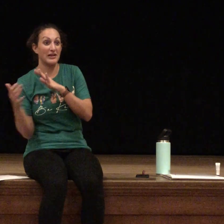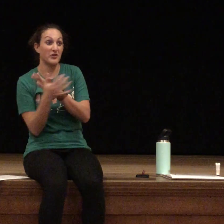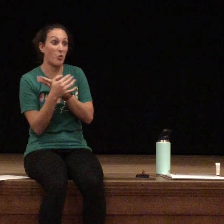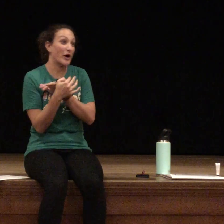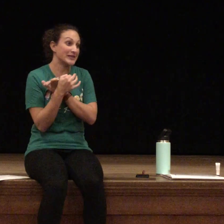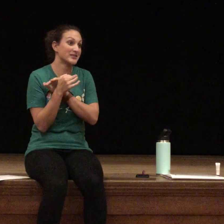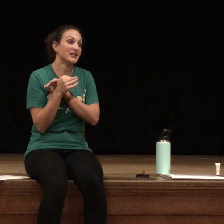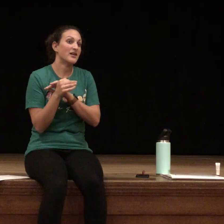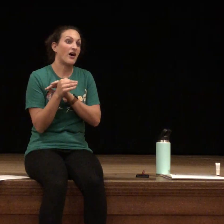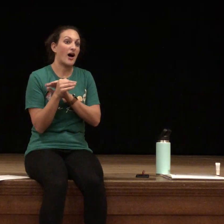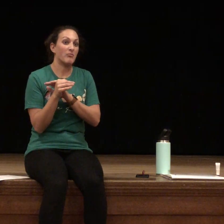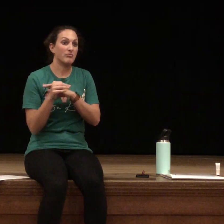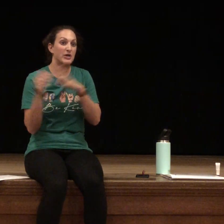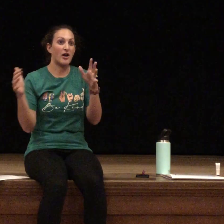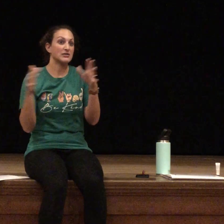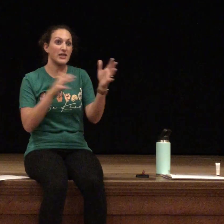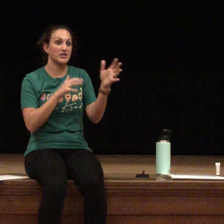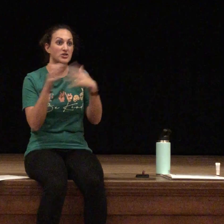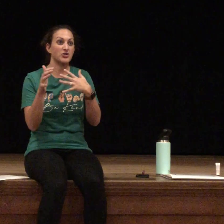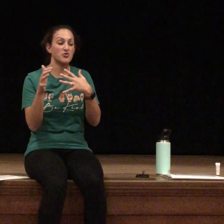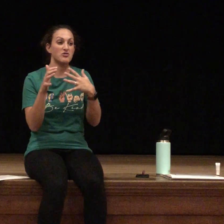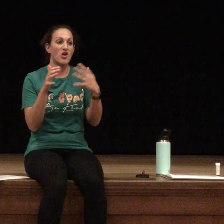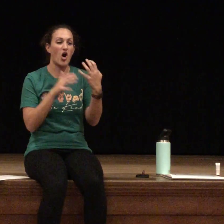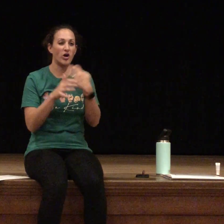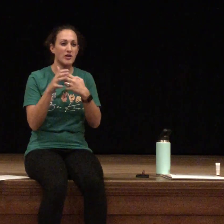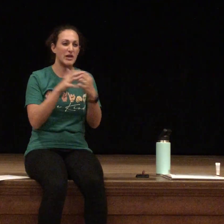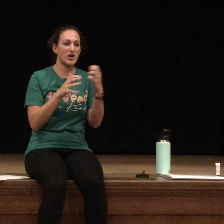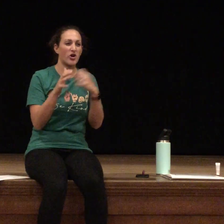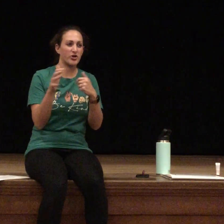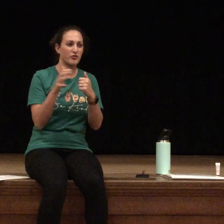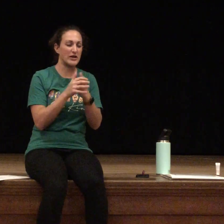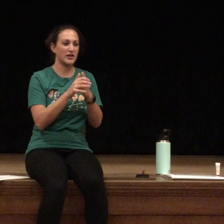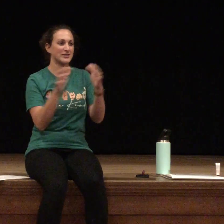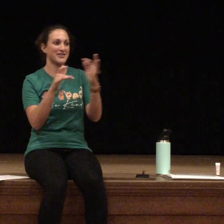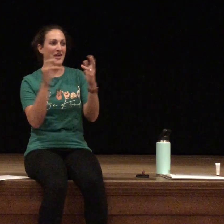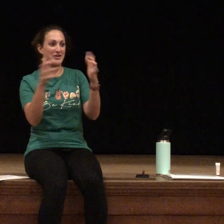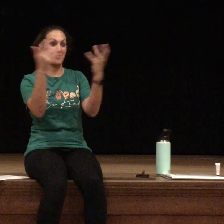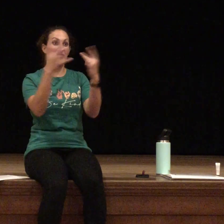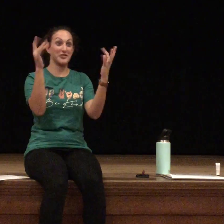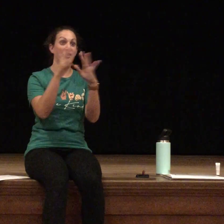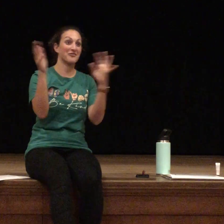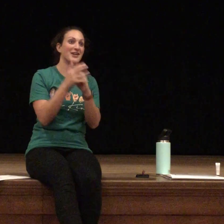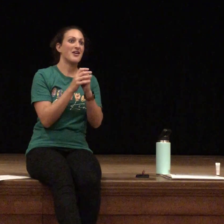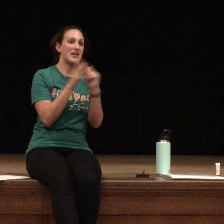even white because that's too hard. It makes it harder to read because then your fingers are even